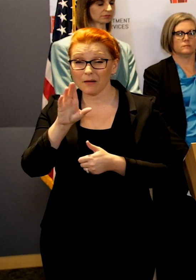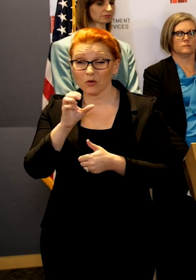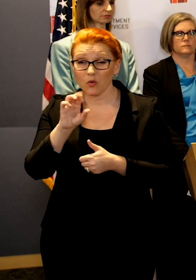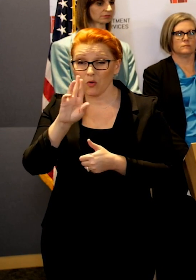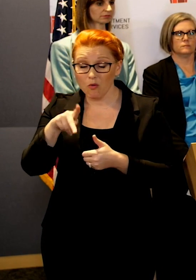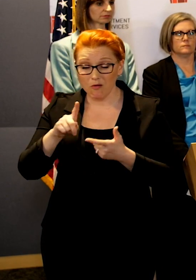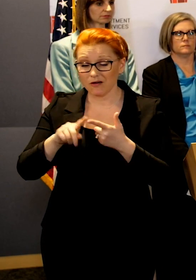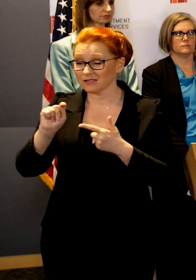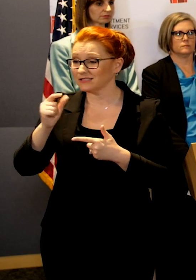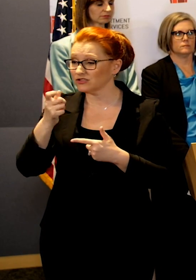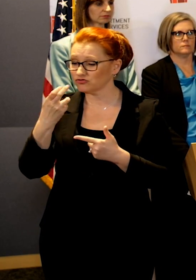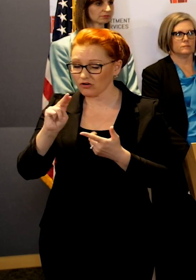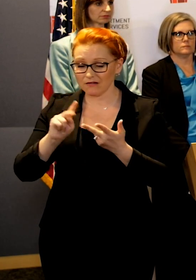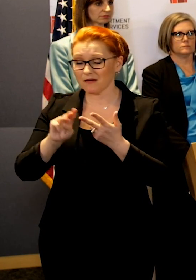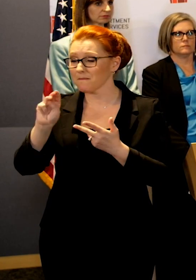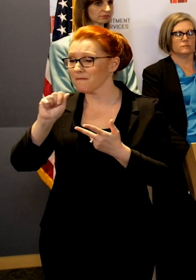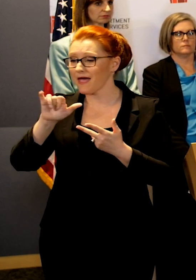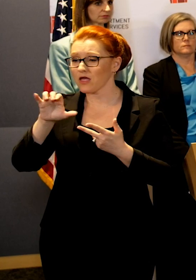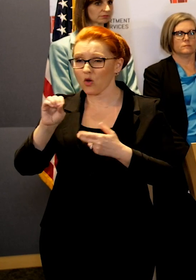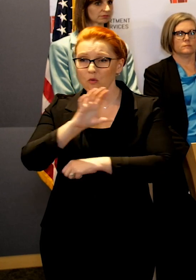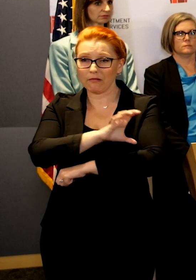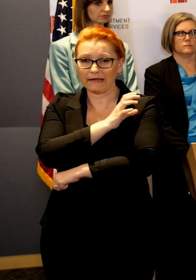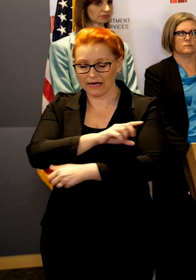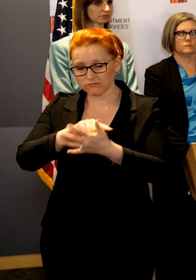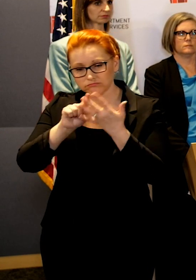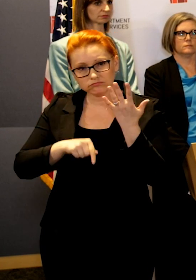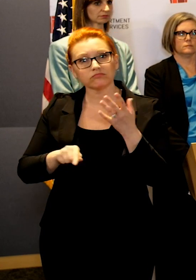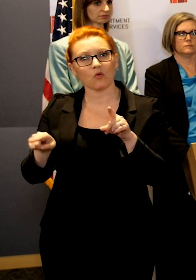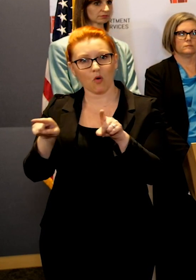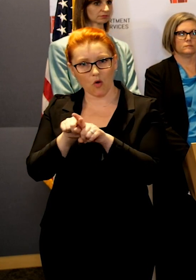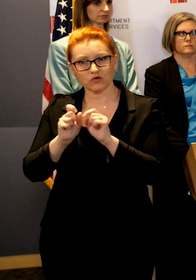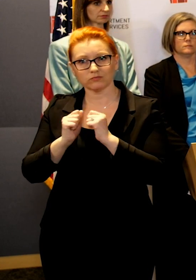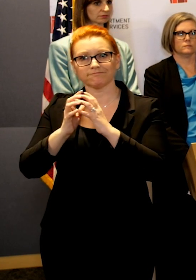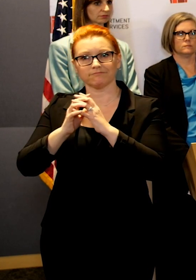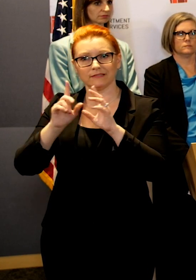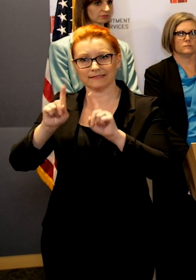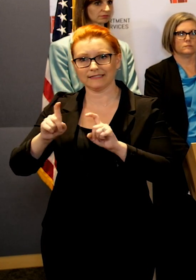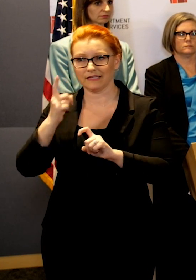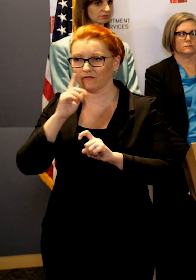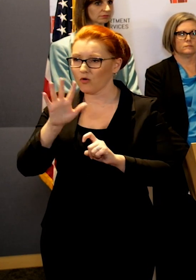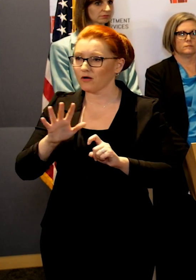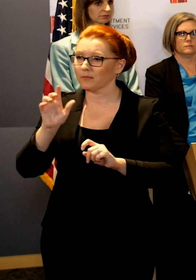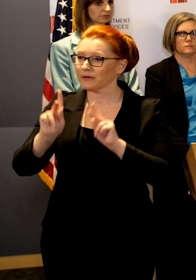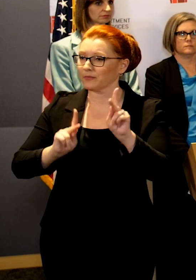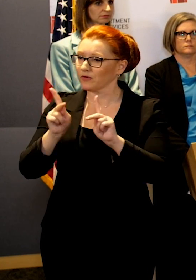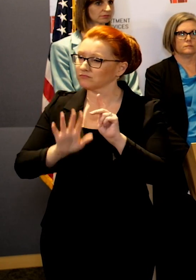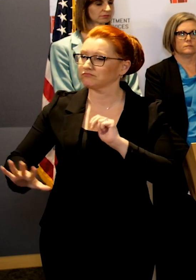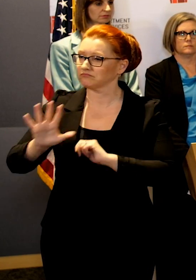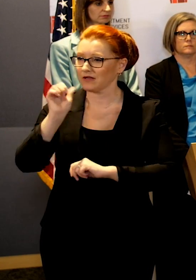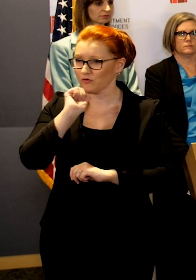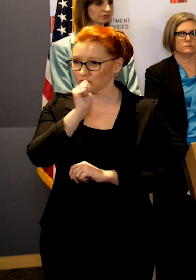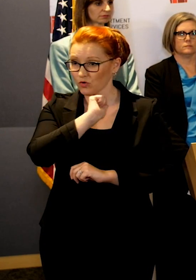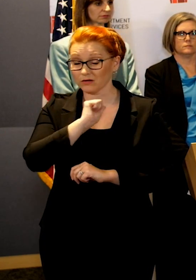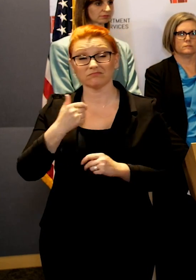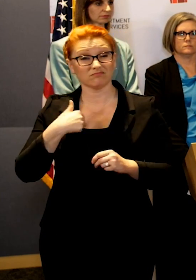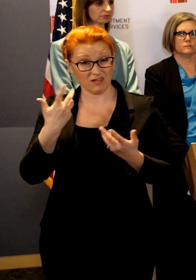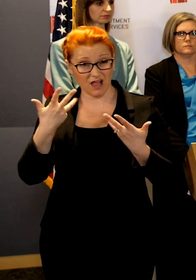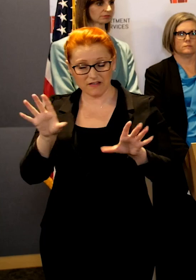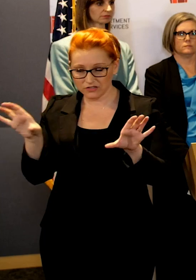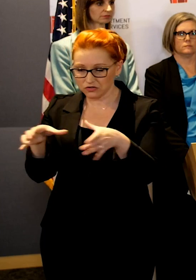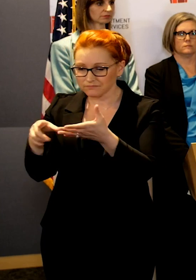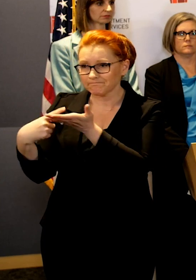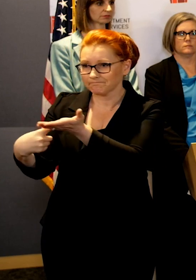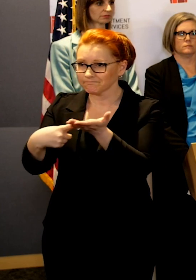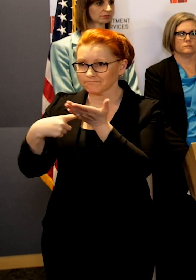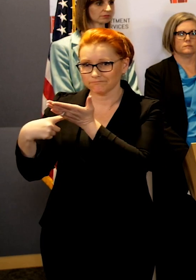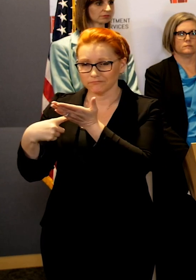Mayo Clinic are also conducting testing for patients in Arizona. I met with all of these labs earlier today for a